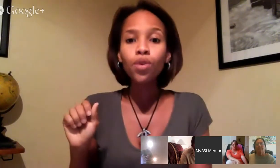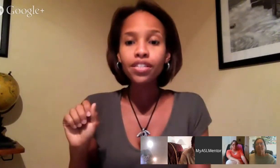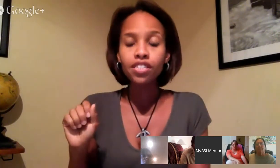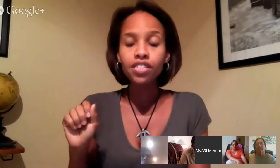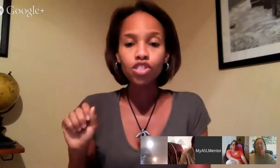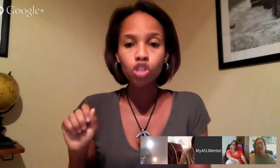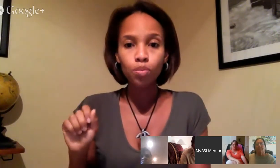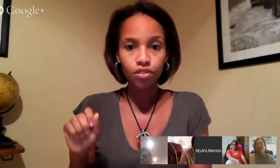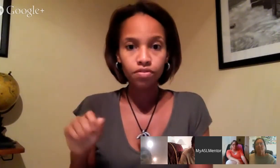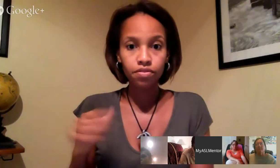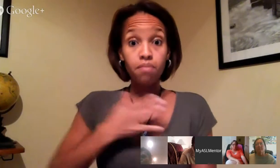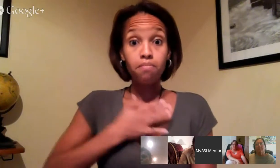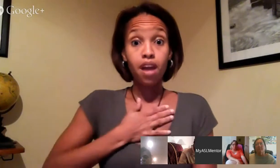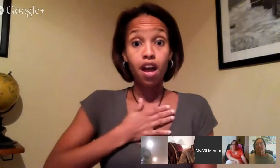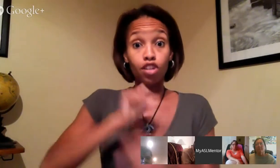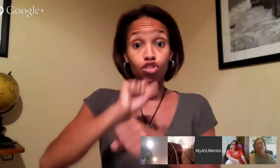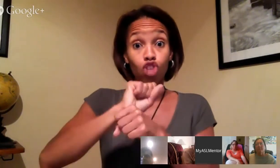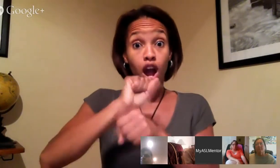I work as an interpreter.